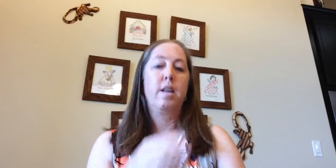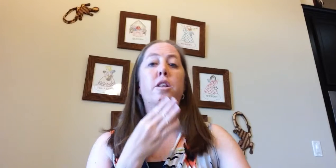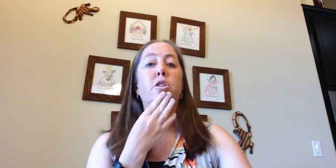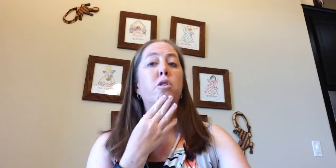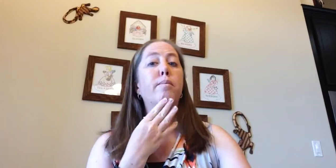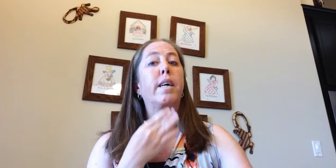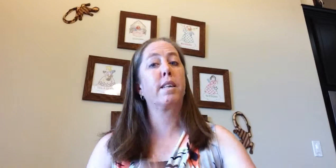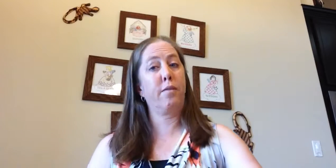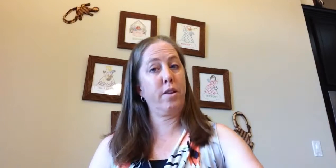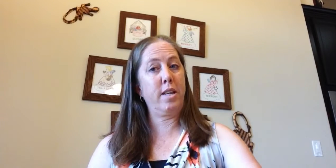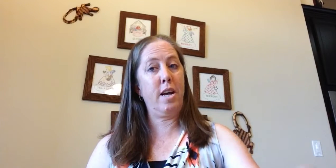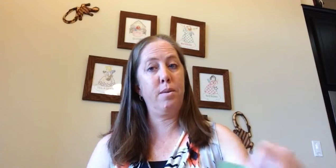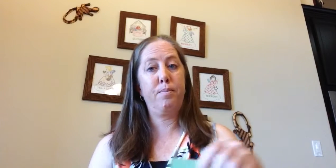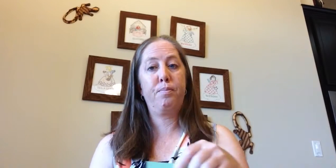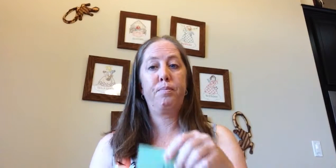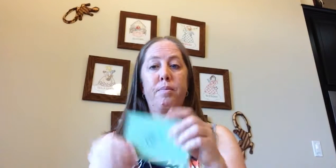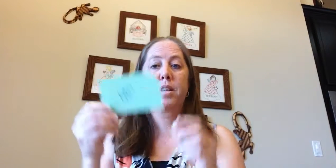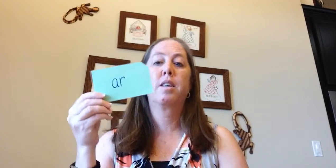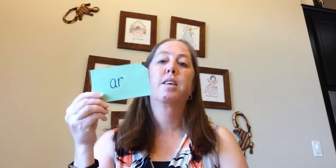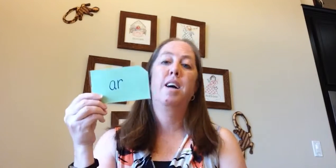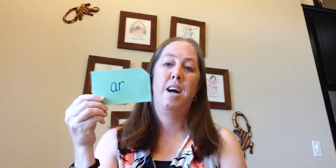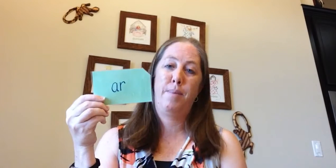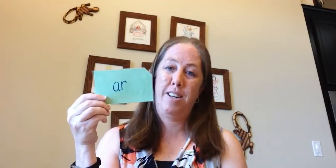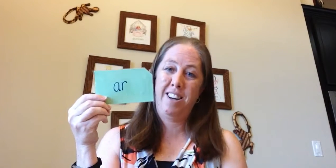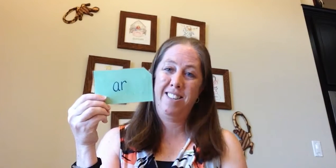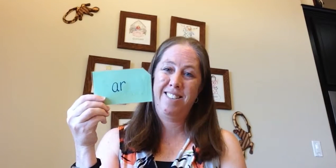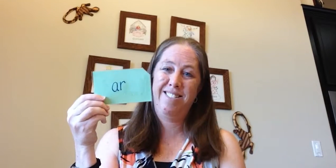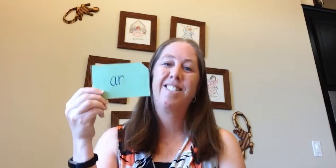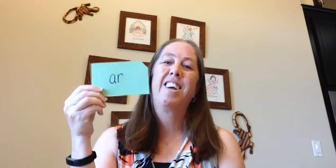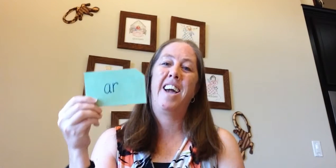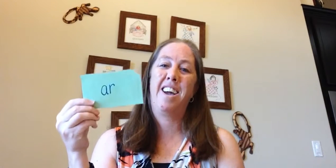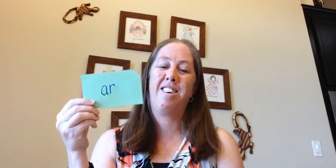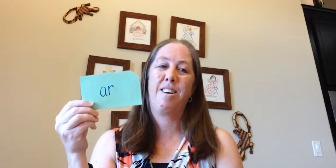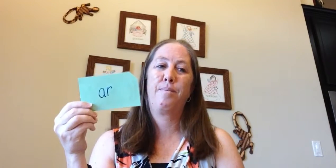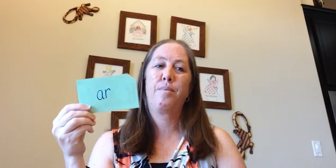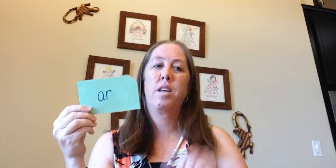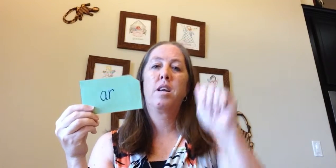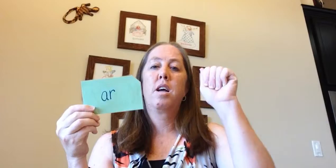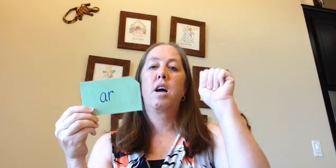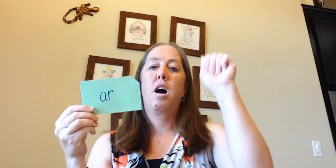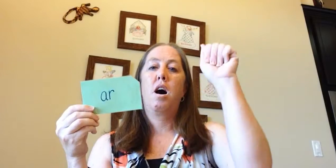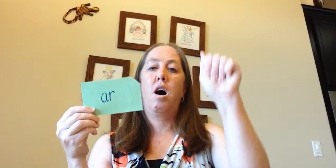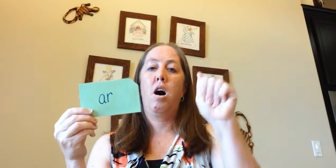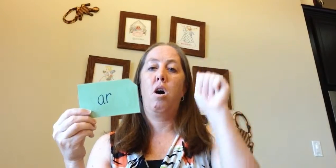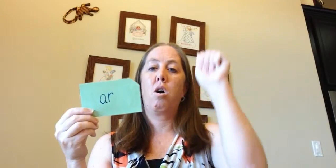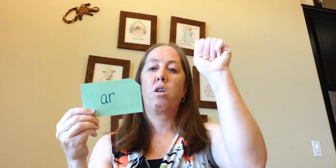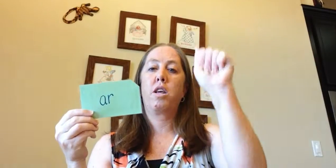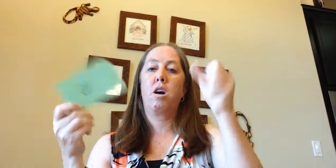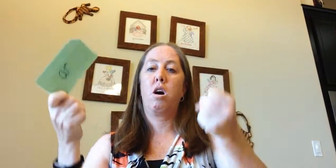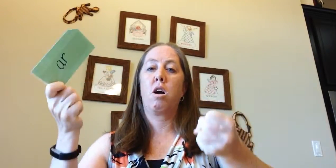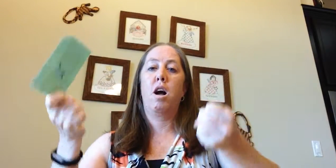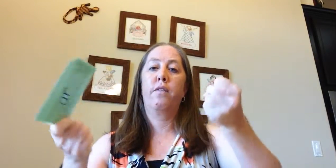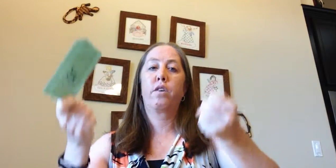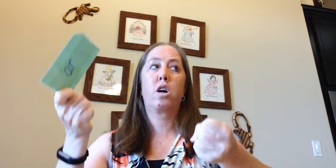Now the two that make a different sound, I apologize, A-R. R the R of